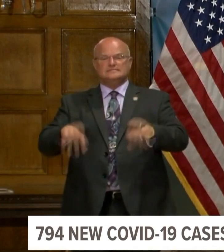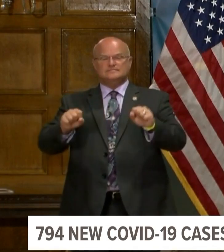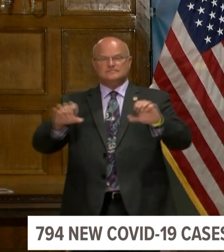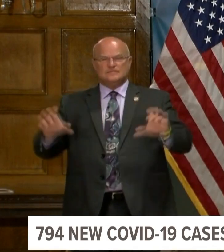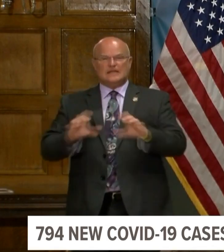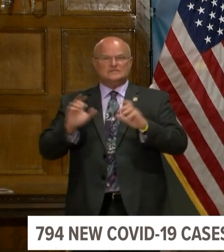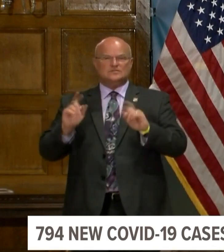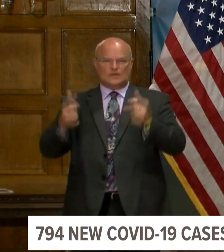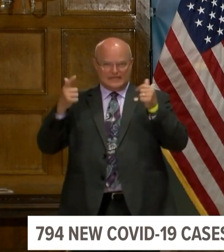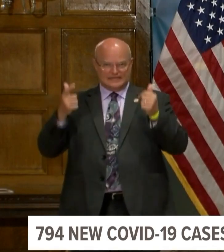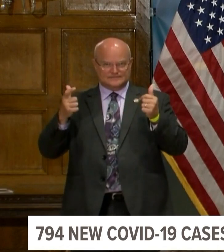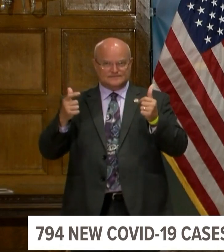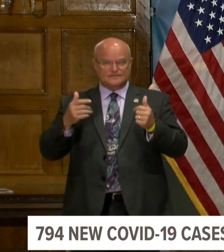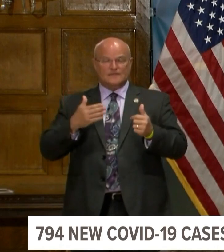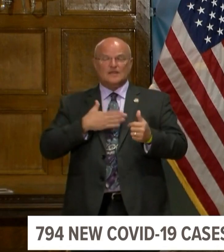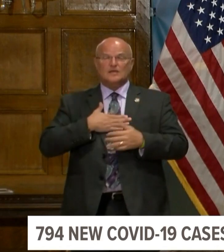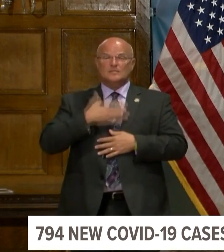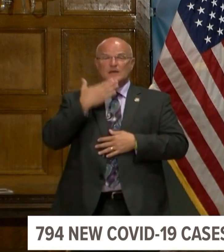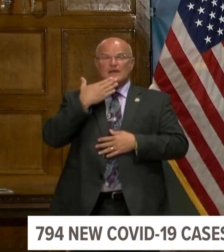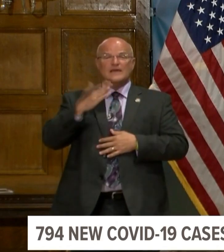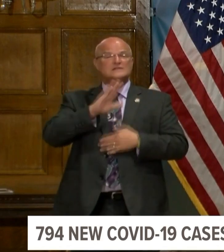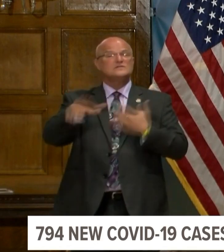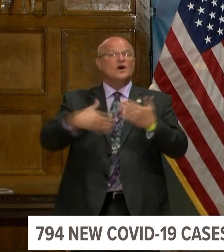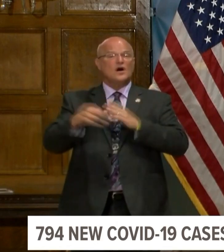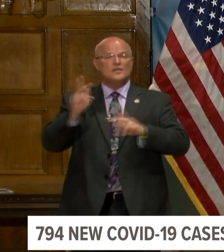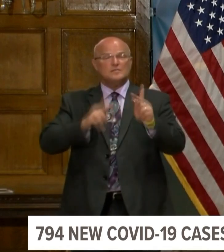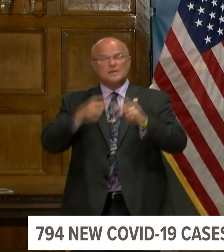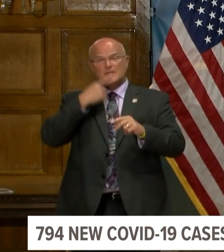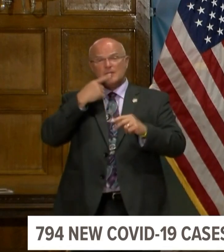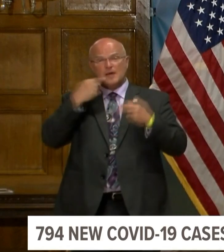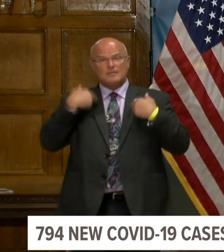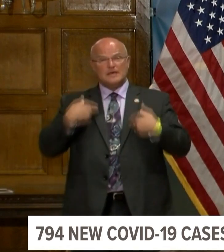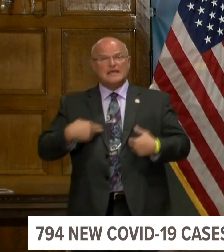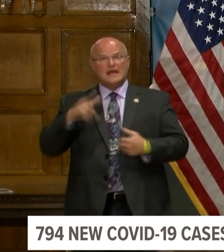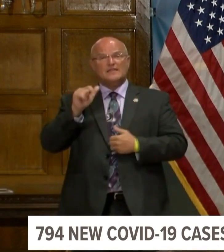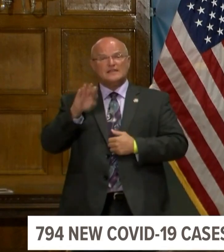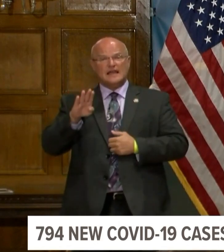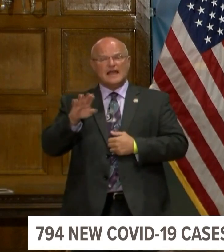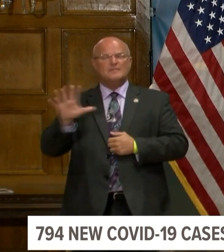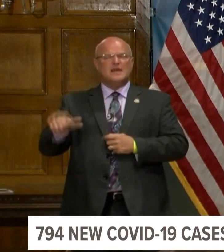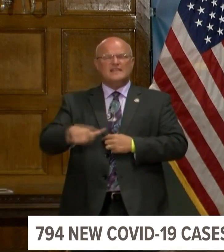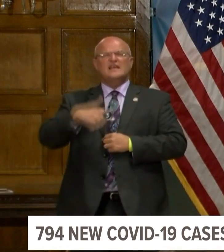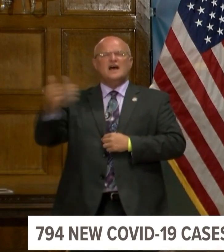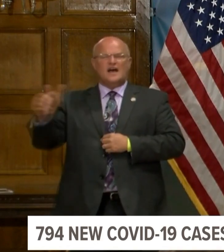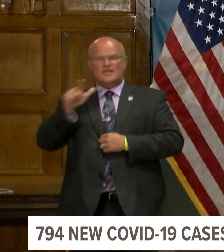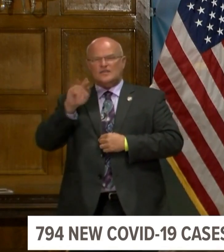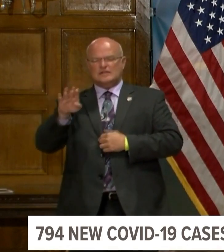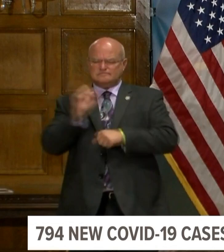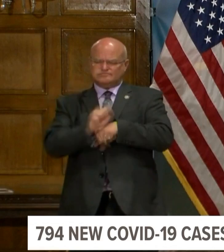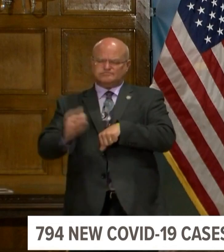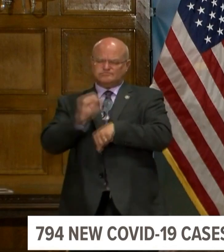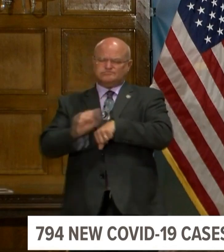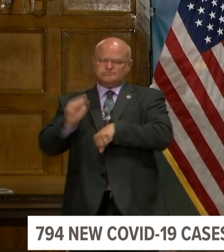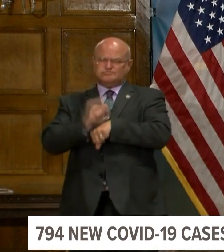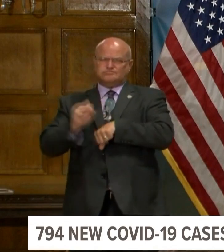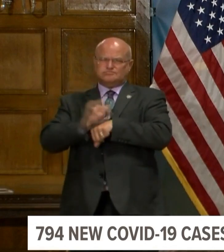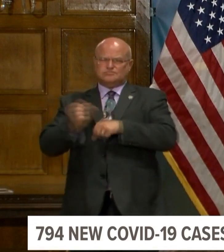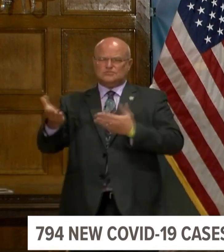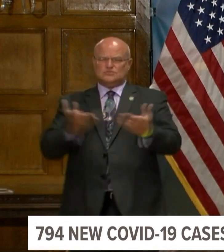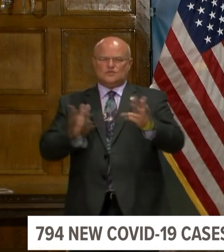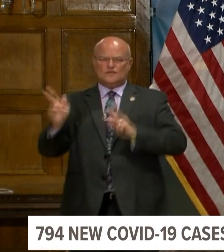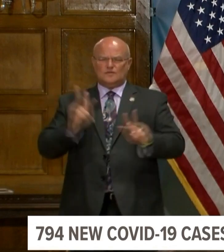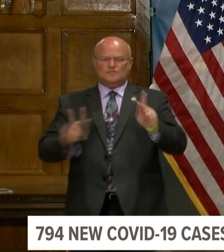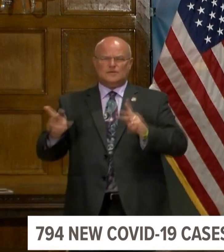right away. And again, my thanks to all those in the Public Health Lab and the other labs who are working so hard to serve the